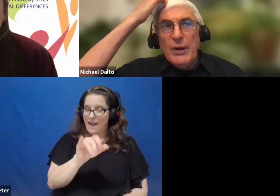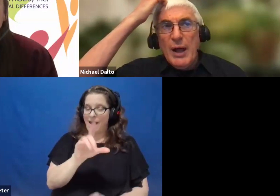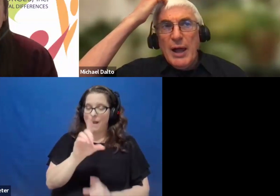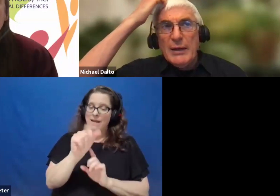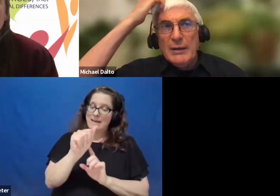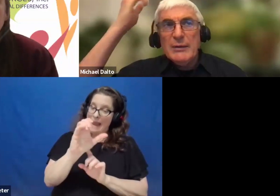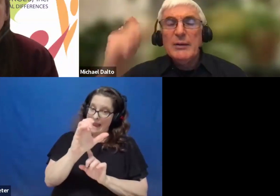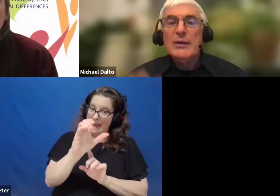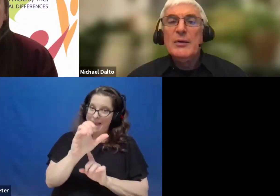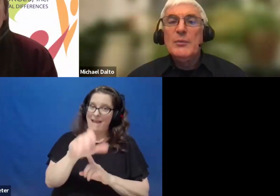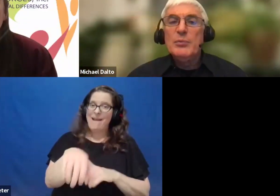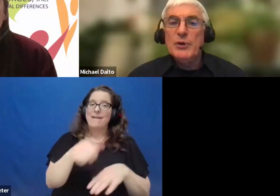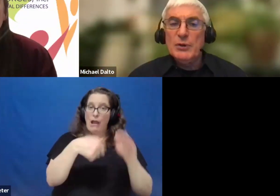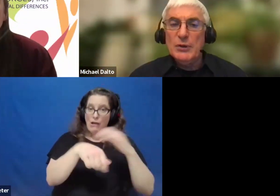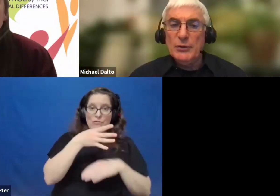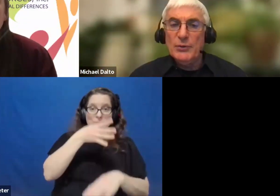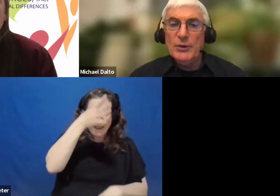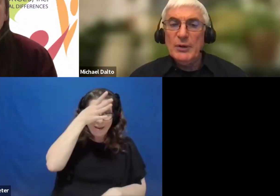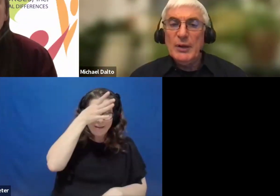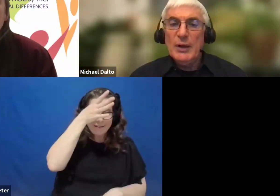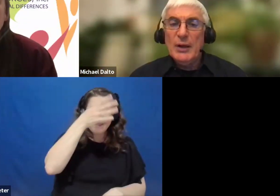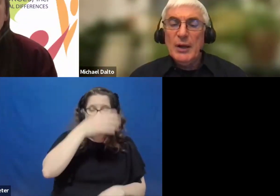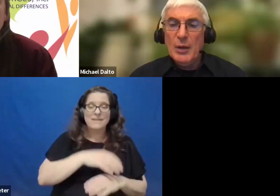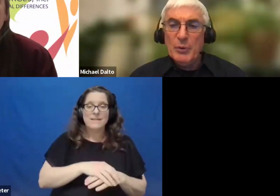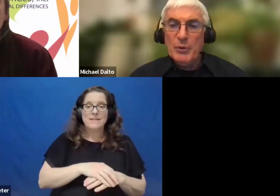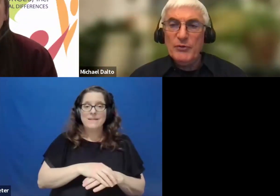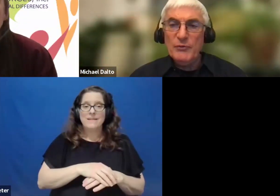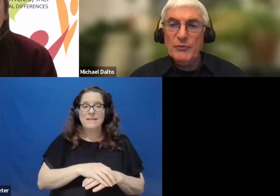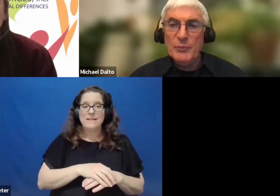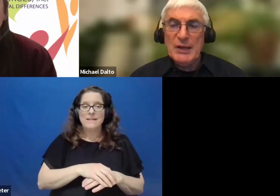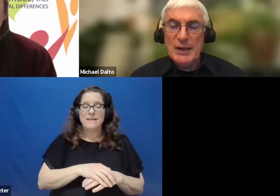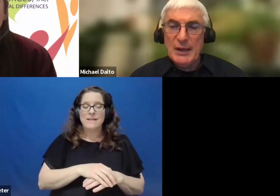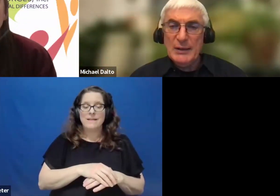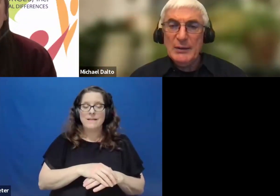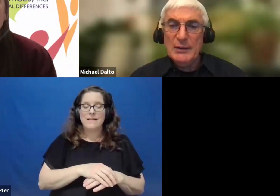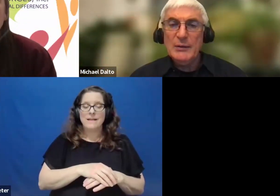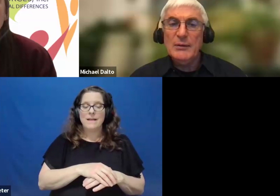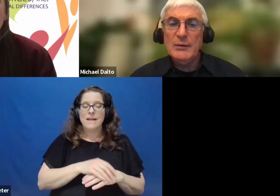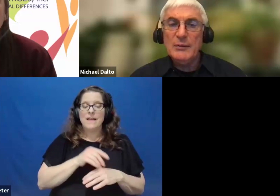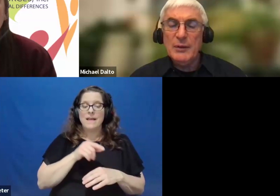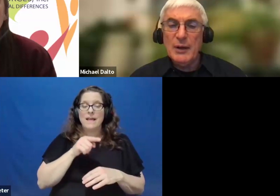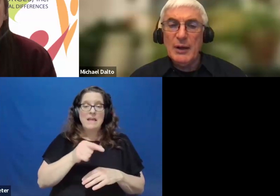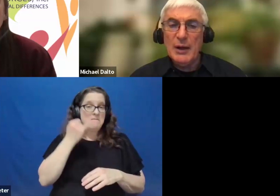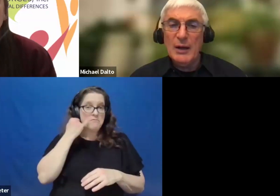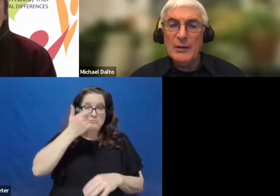would not preclude a person from getting